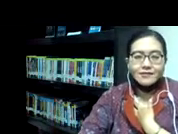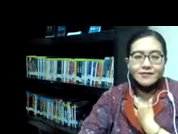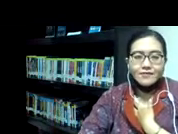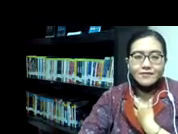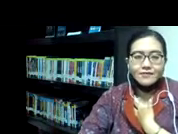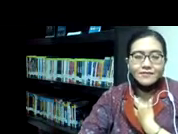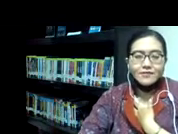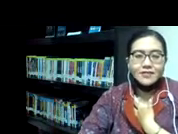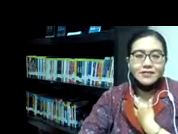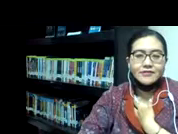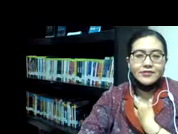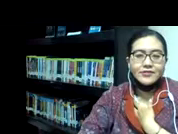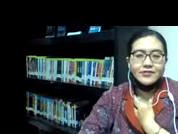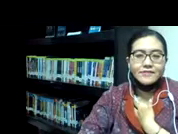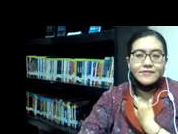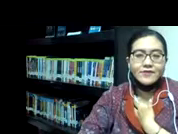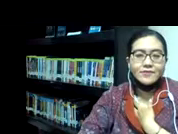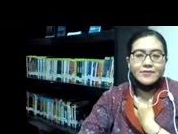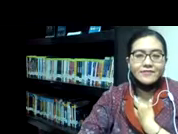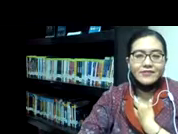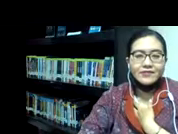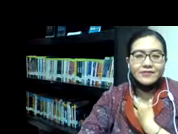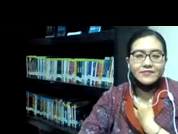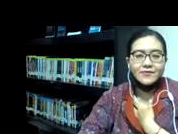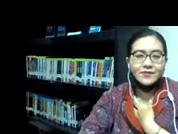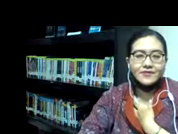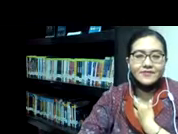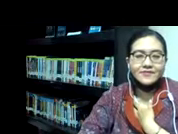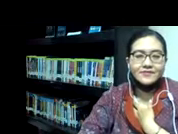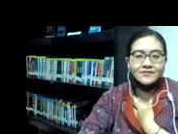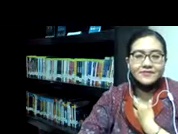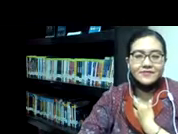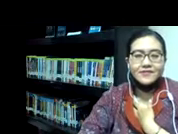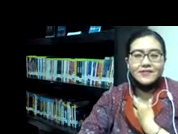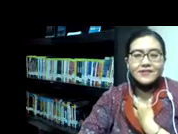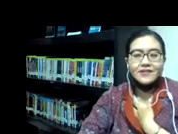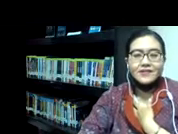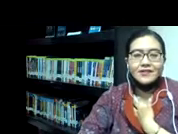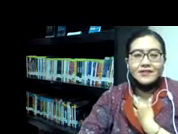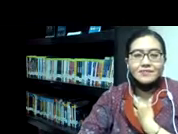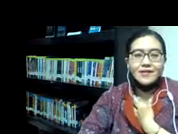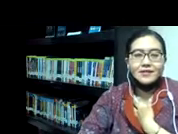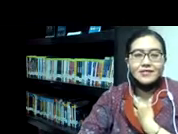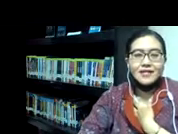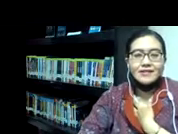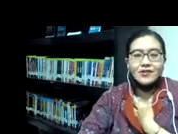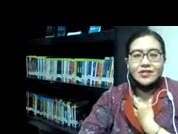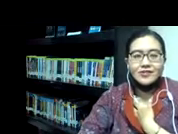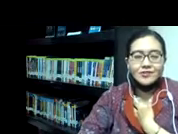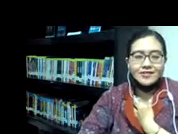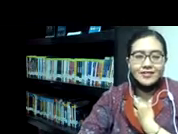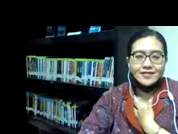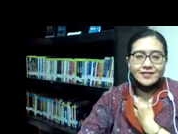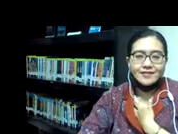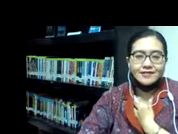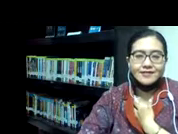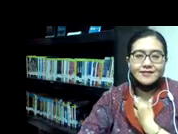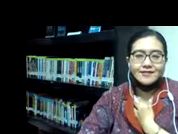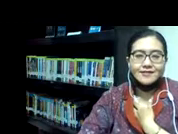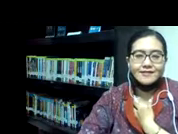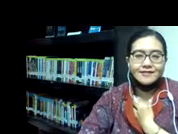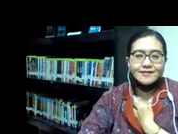and also the theory from Safir and Worf about